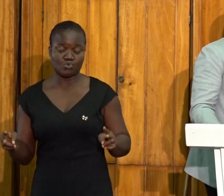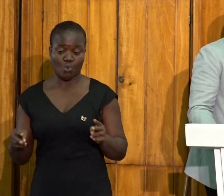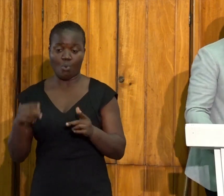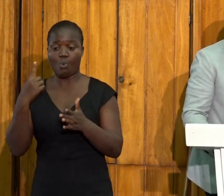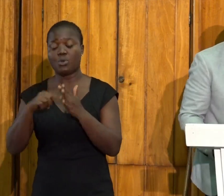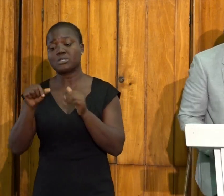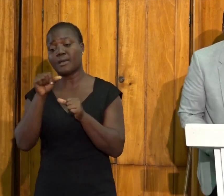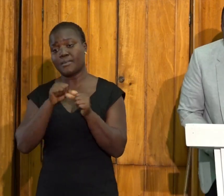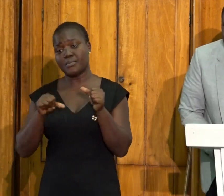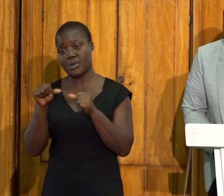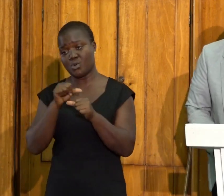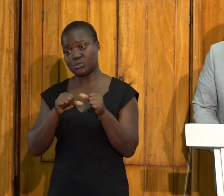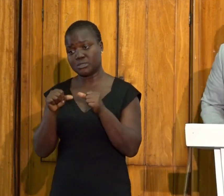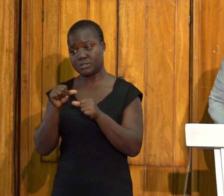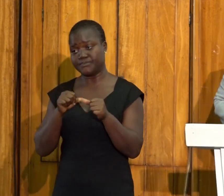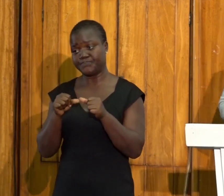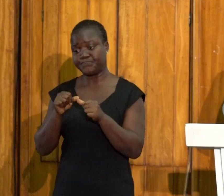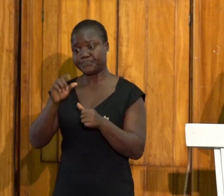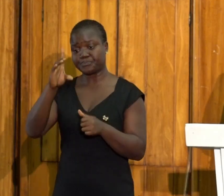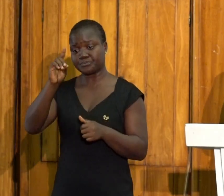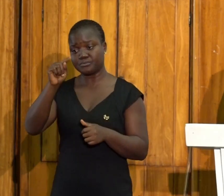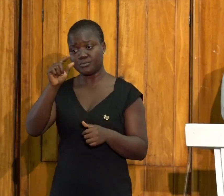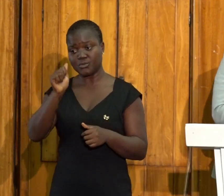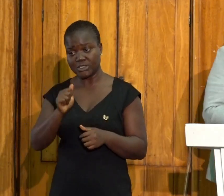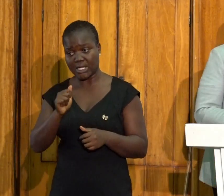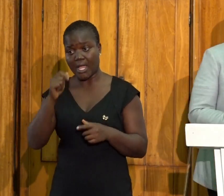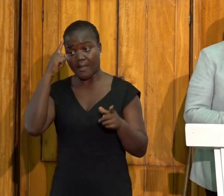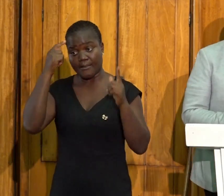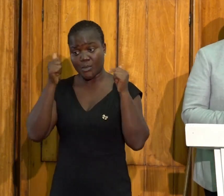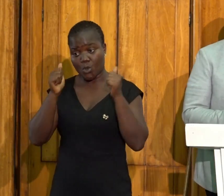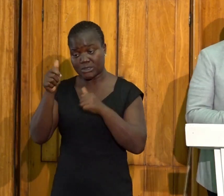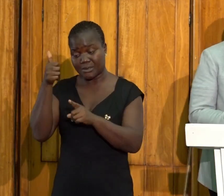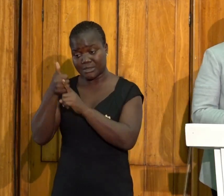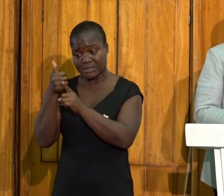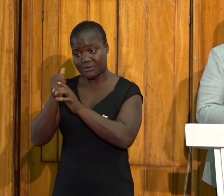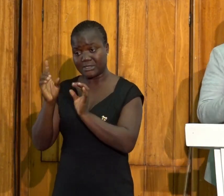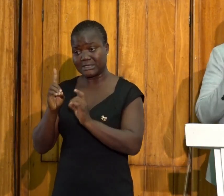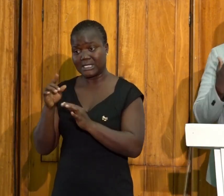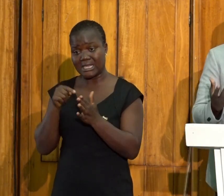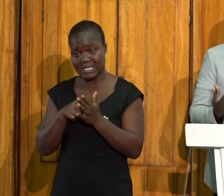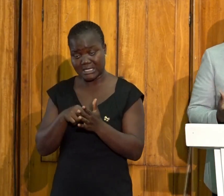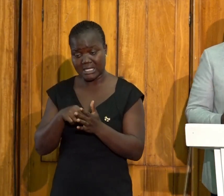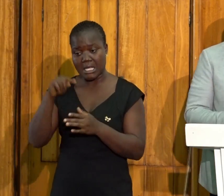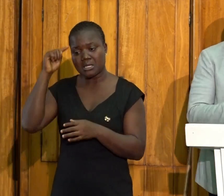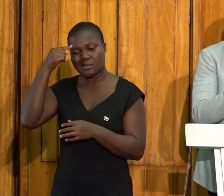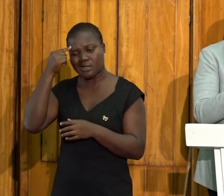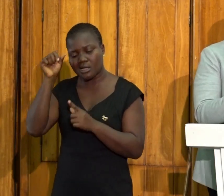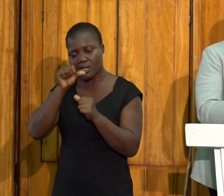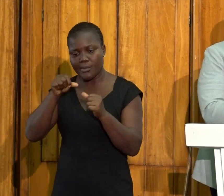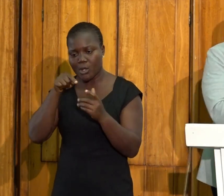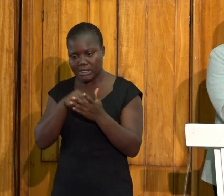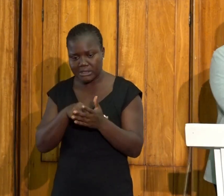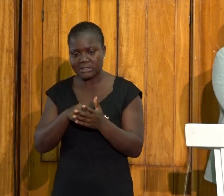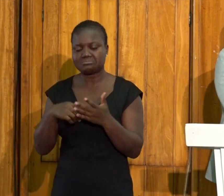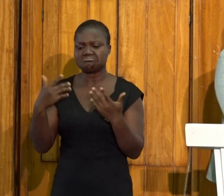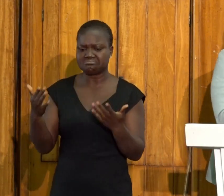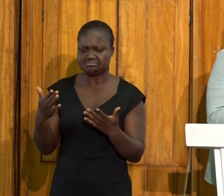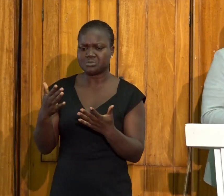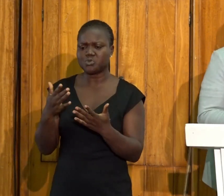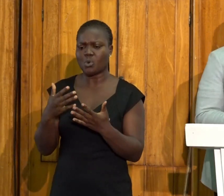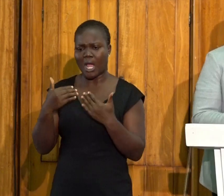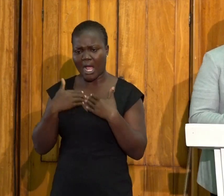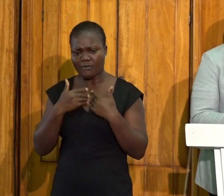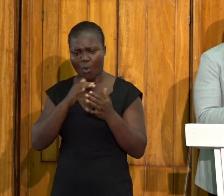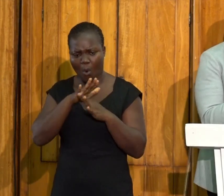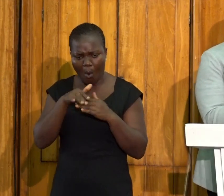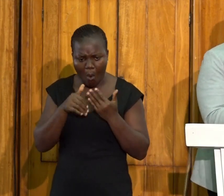about pharmacokinetic data? They actually, because they did this, they thought about this, they were able to actually get